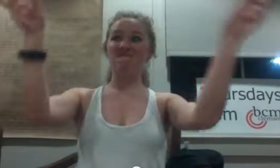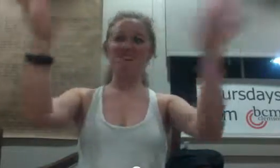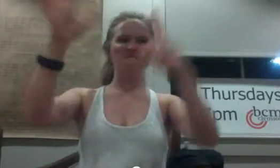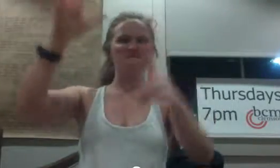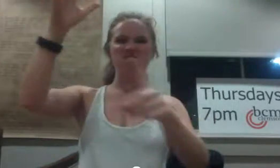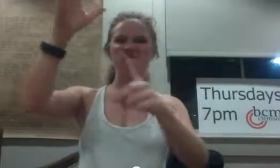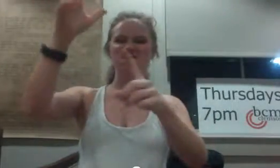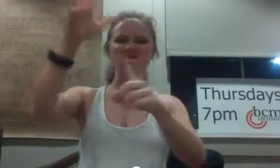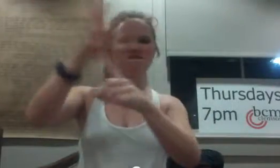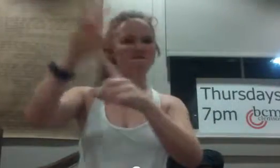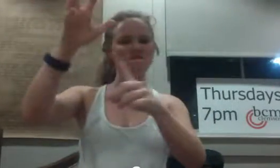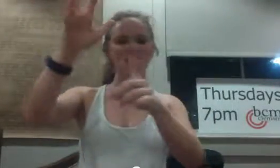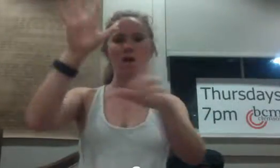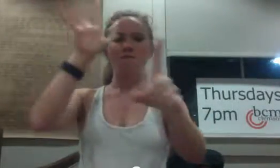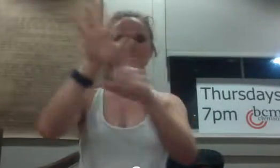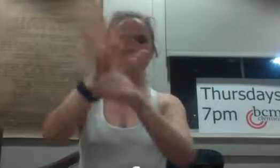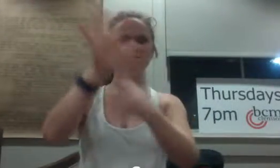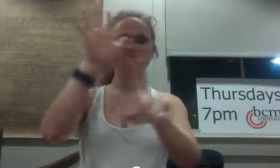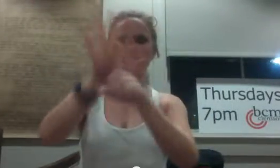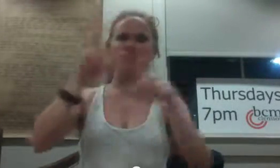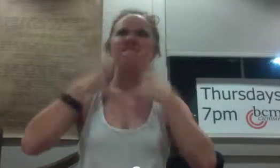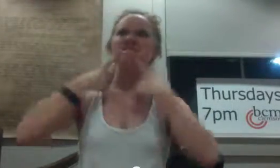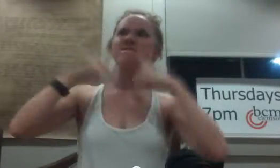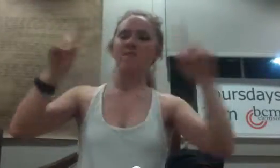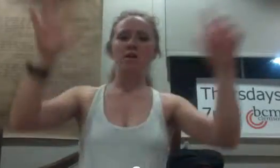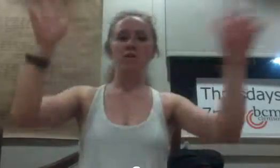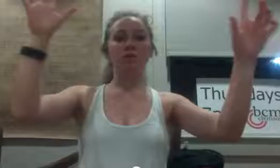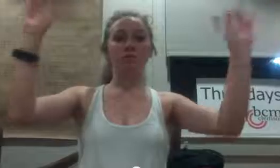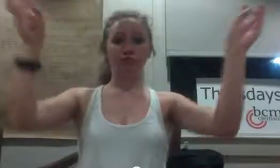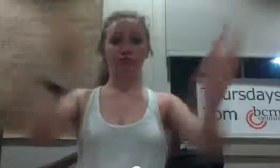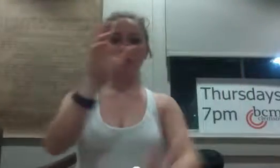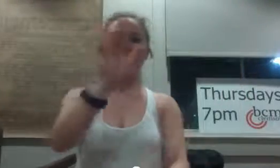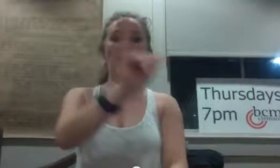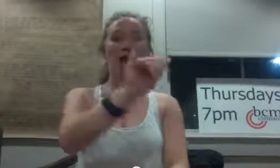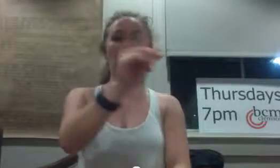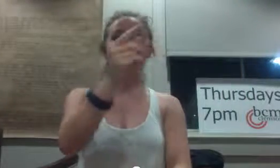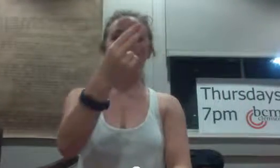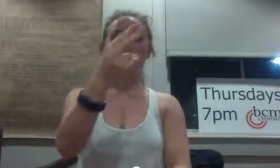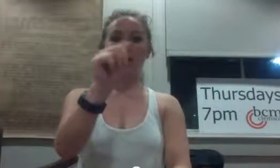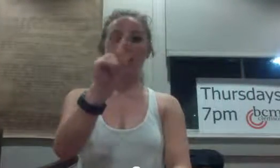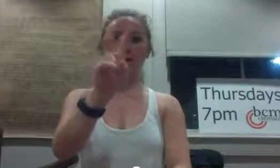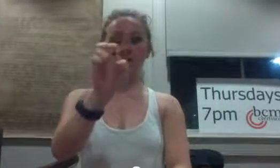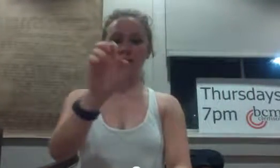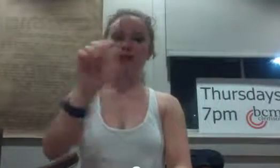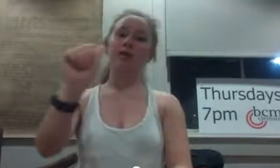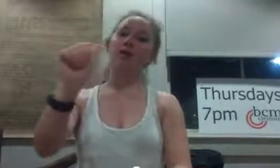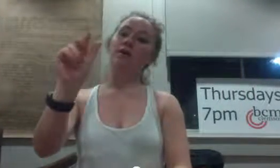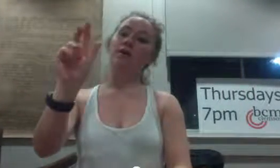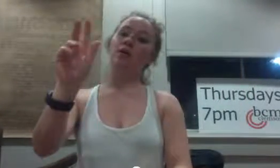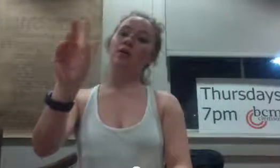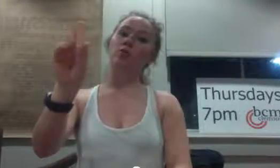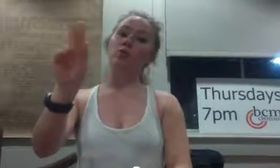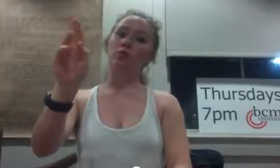presenting his very popular and famous "I Have